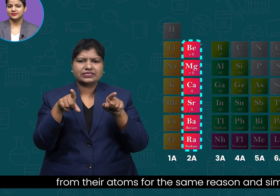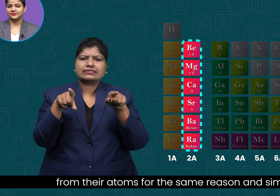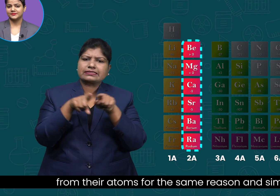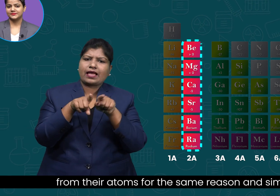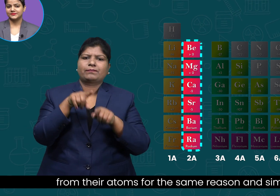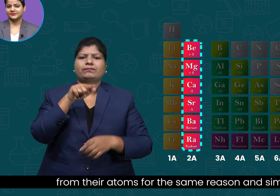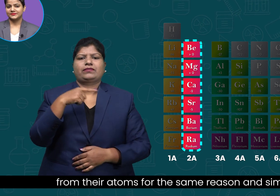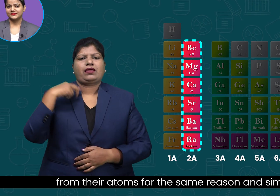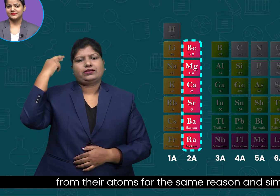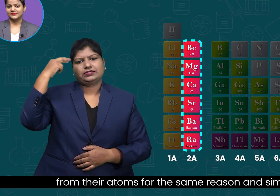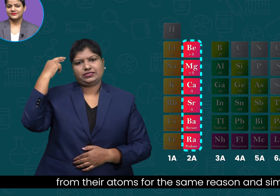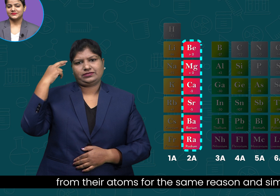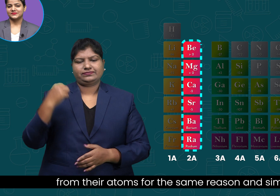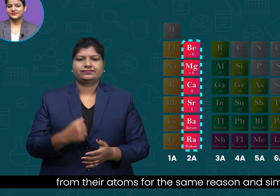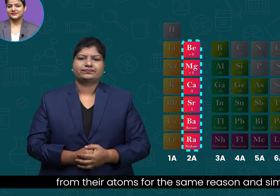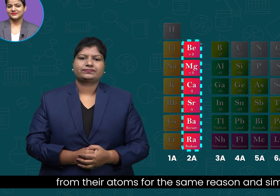reason.